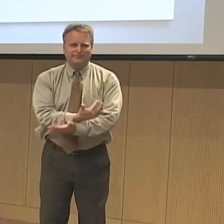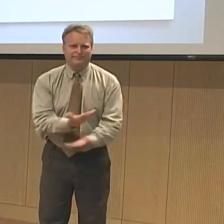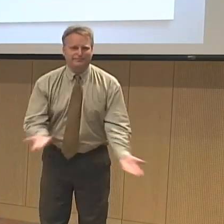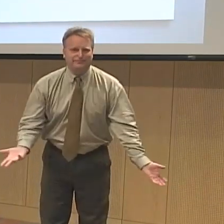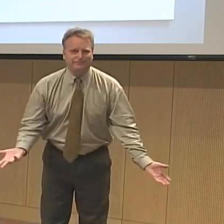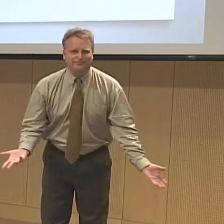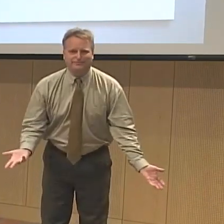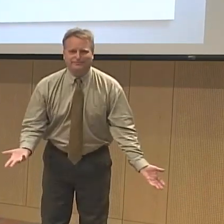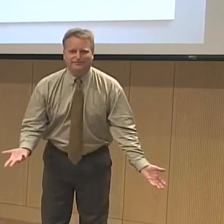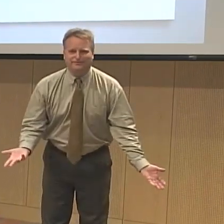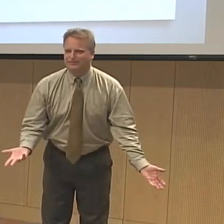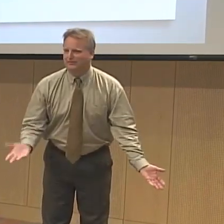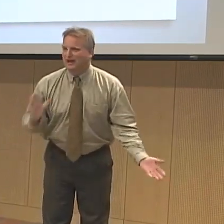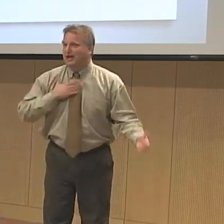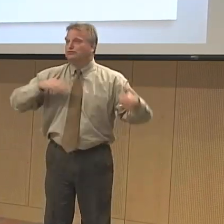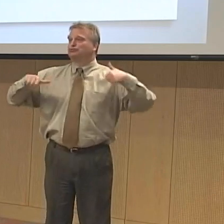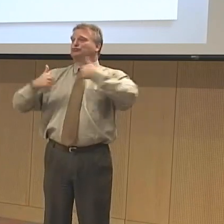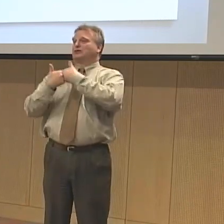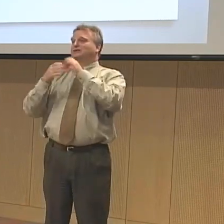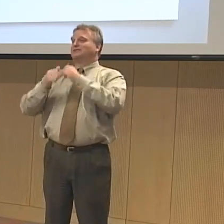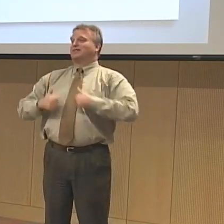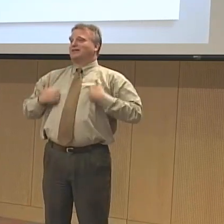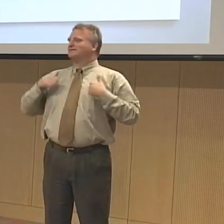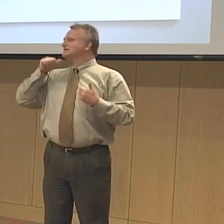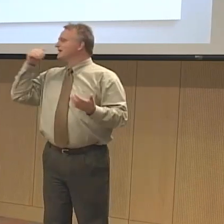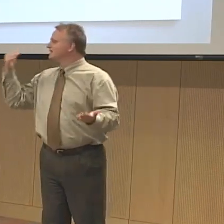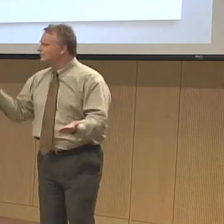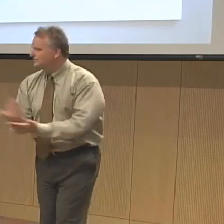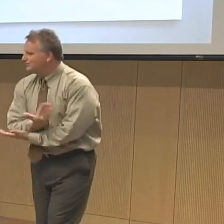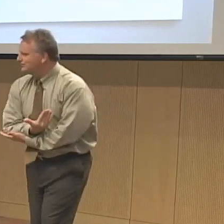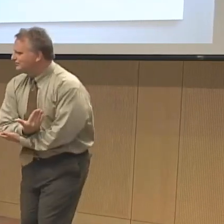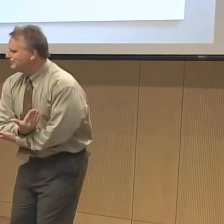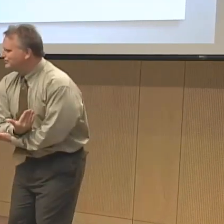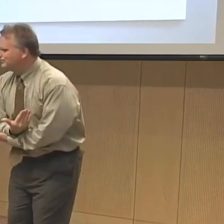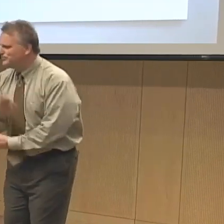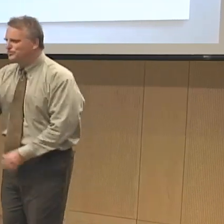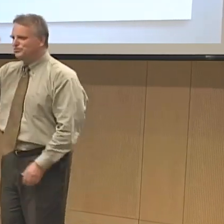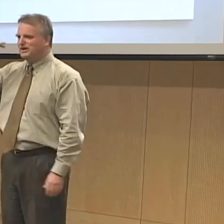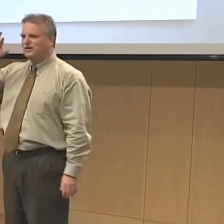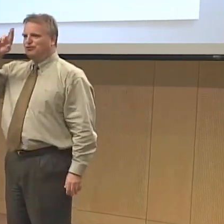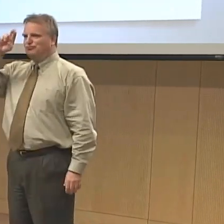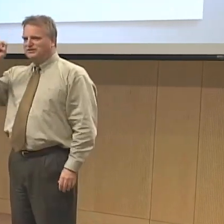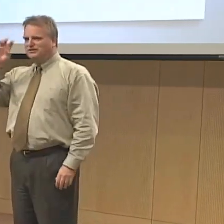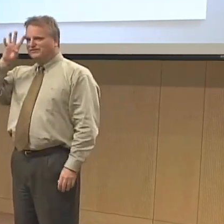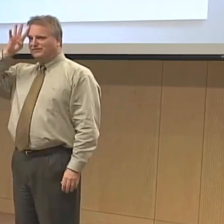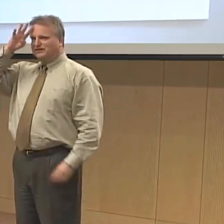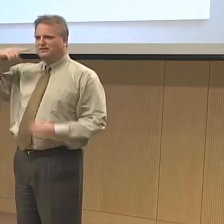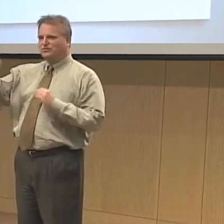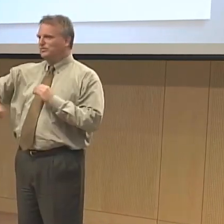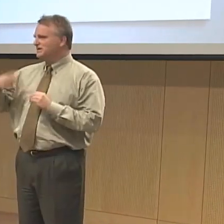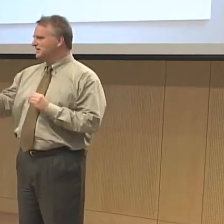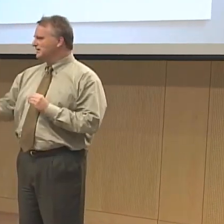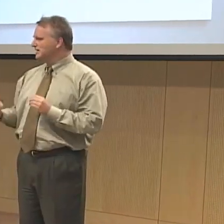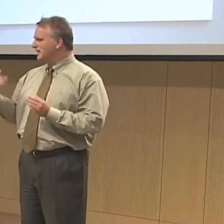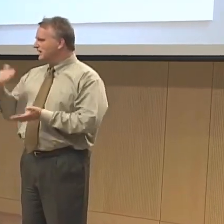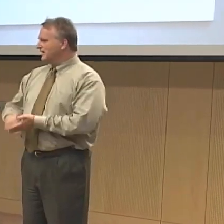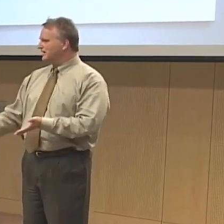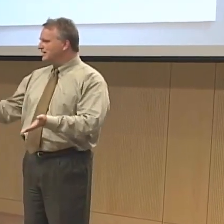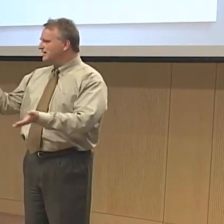Our problem is nothing new. Our challenges in life are nothing new. Why reinvent the wheel